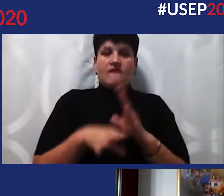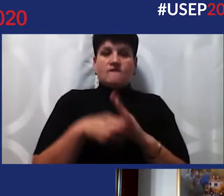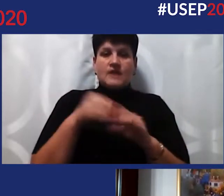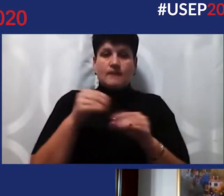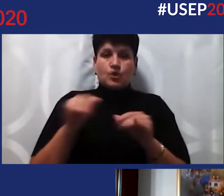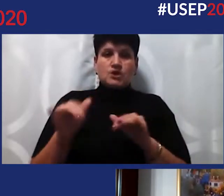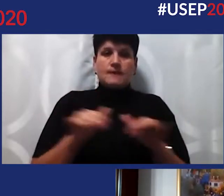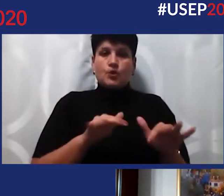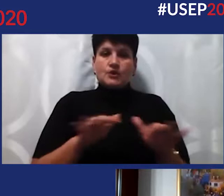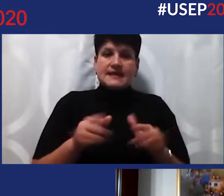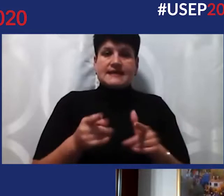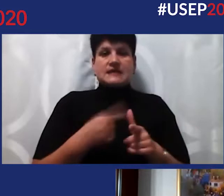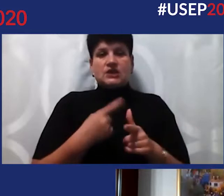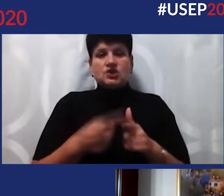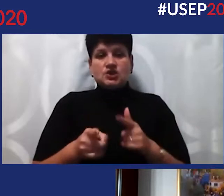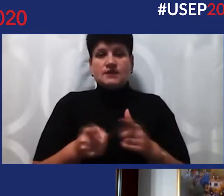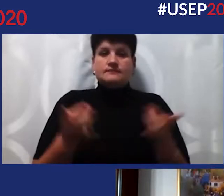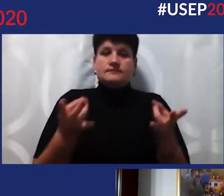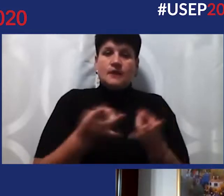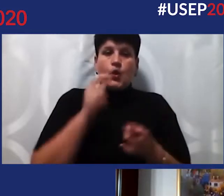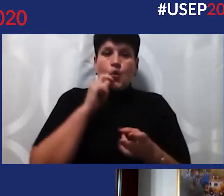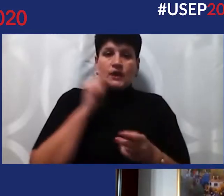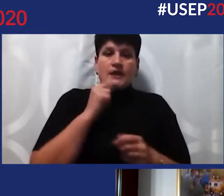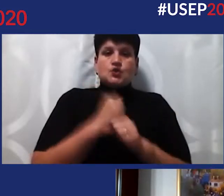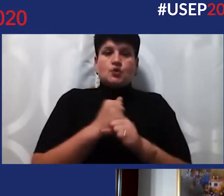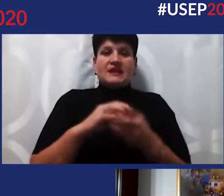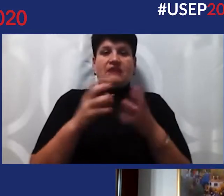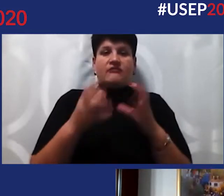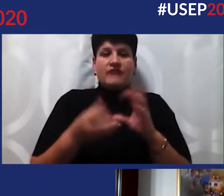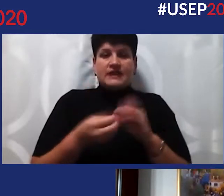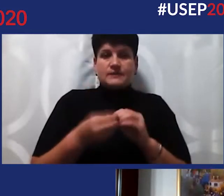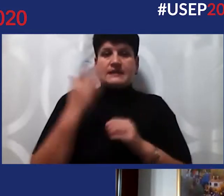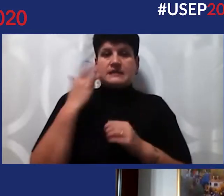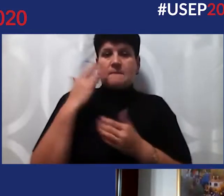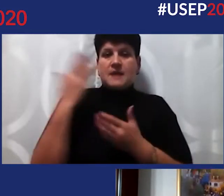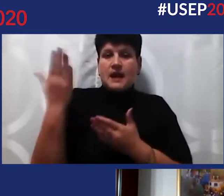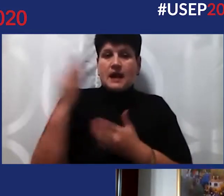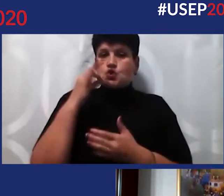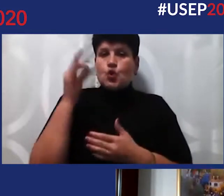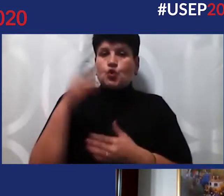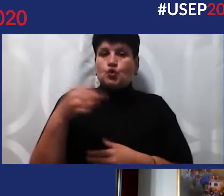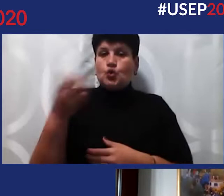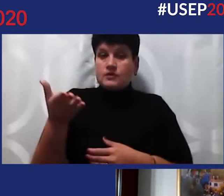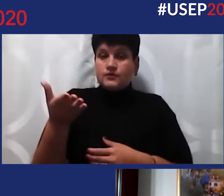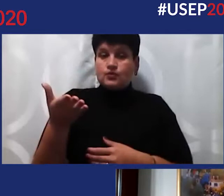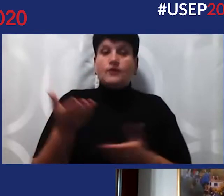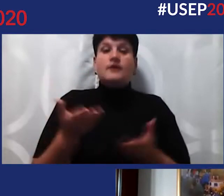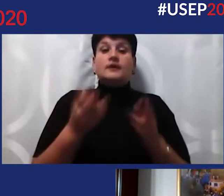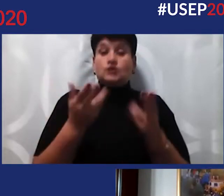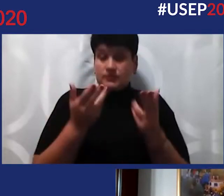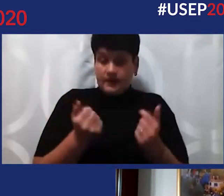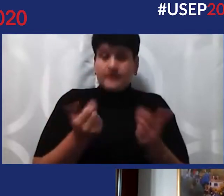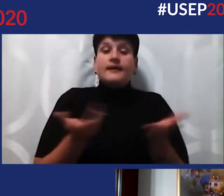they had on the election process, and whether Ukraine should draw some conclusions